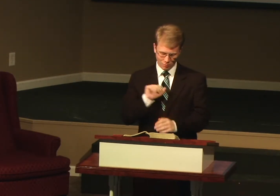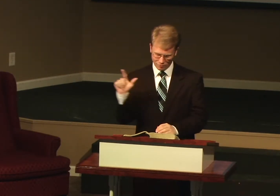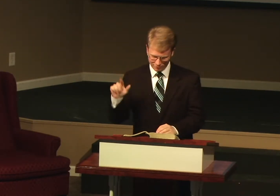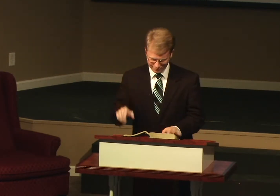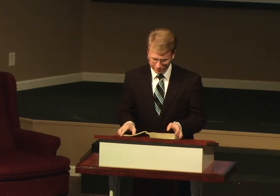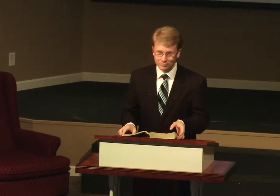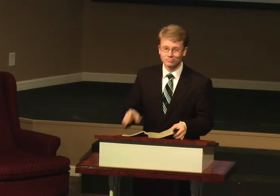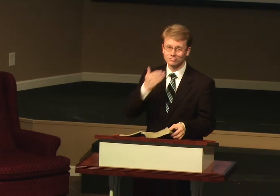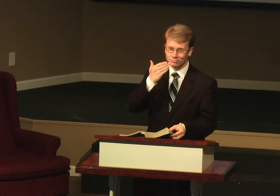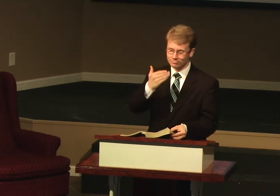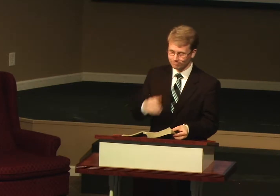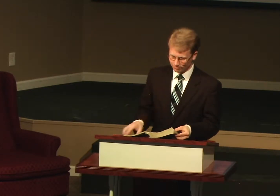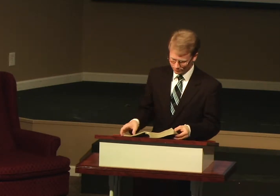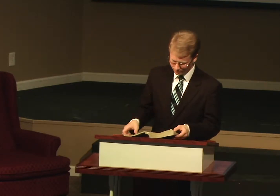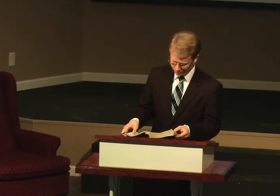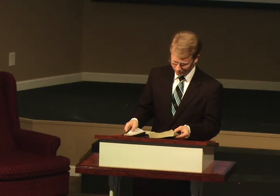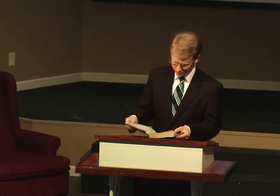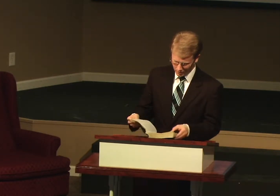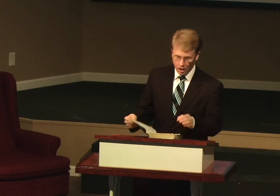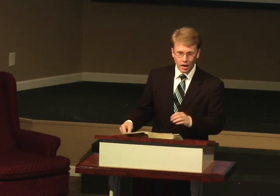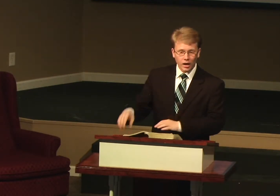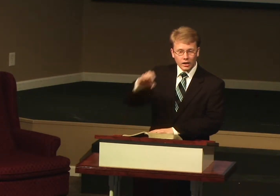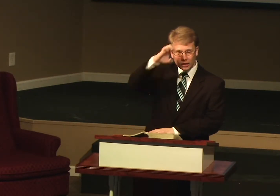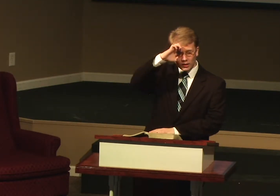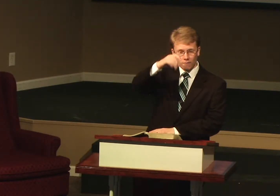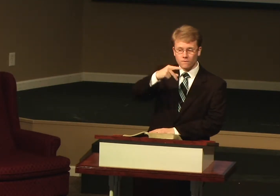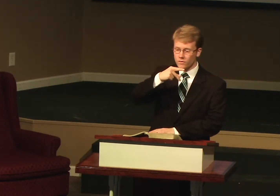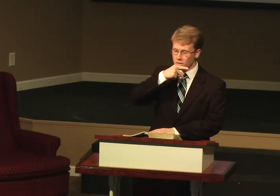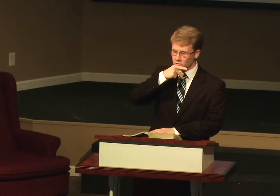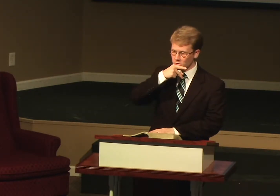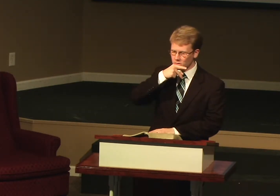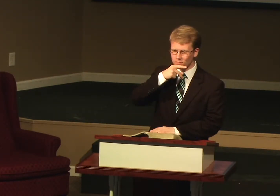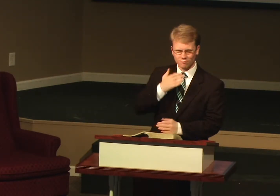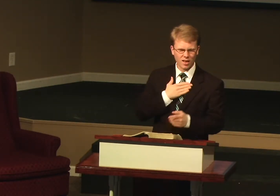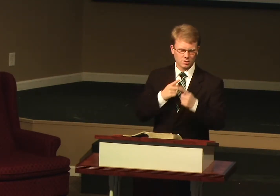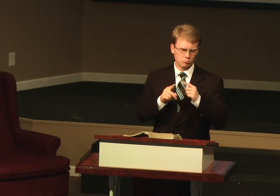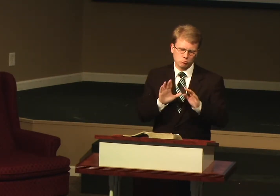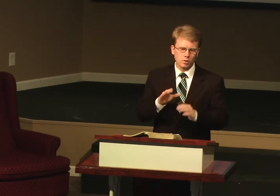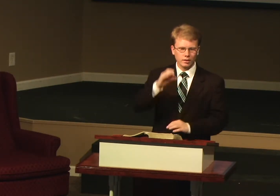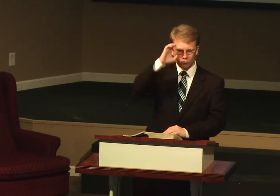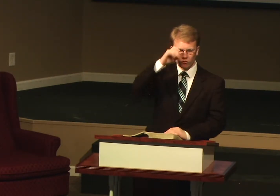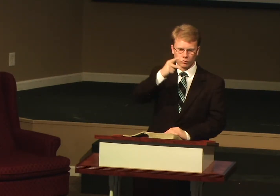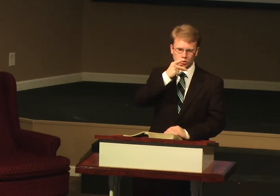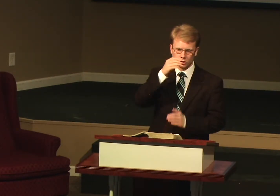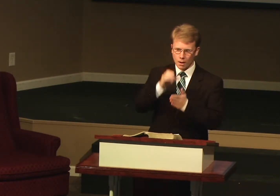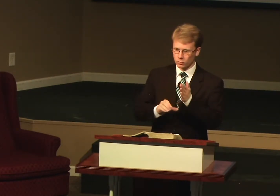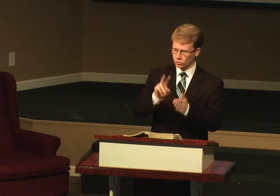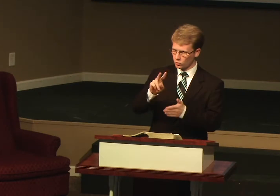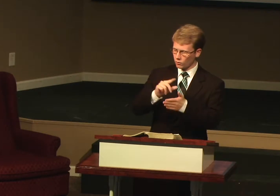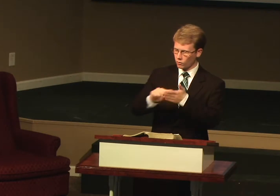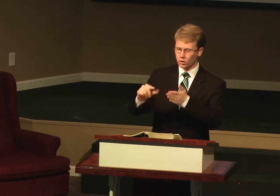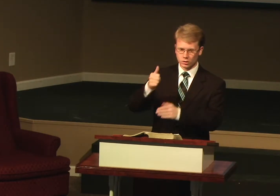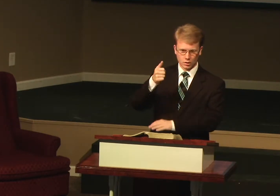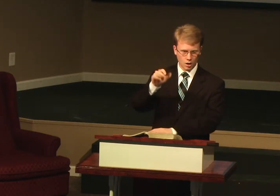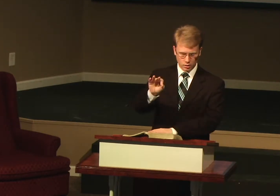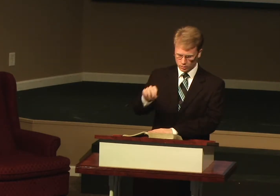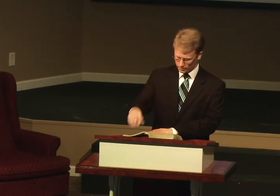together. Thank you so much for that. I appreciate it. This is Ephesians chapter 2,